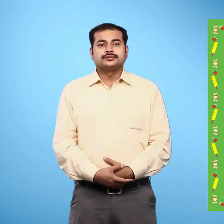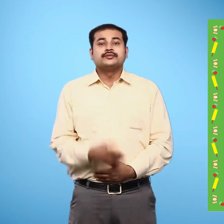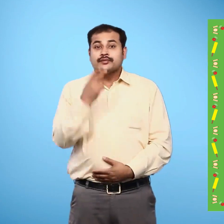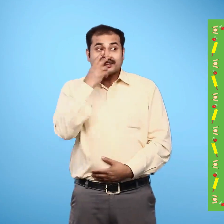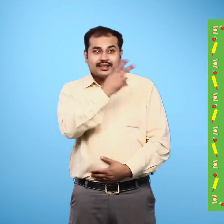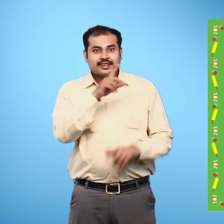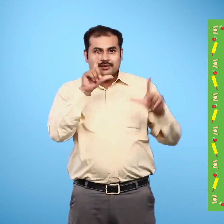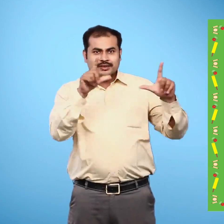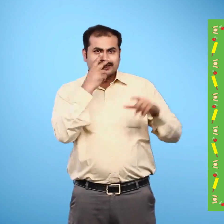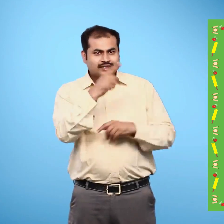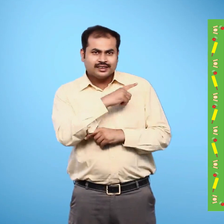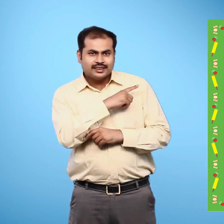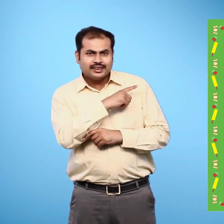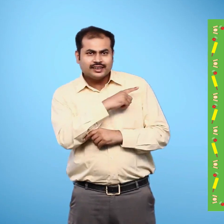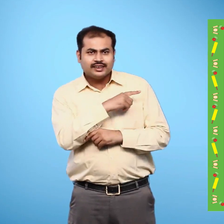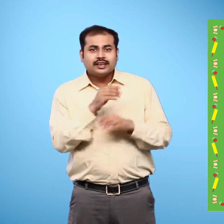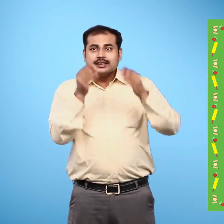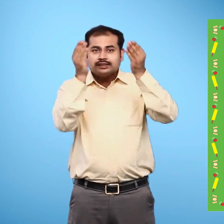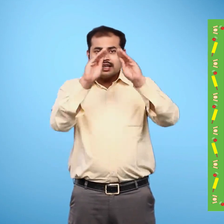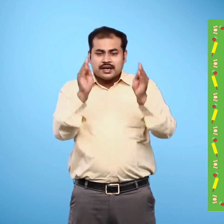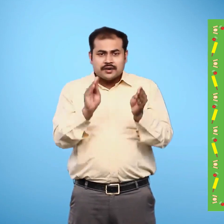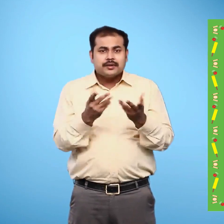In this picture, there is a rectangular sheet of paper.